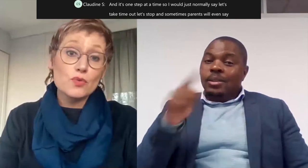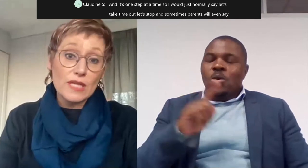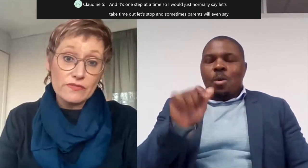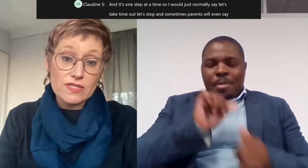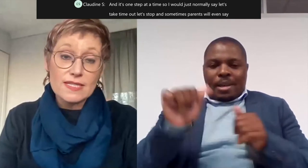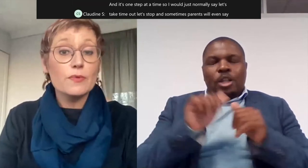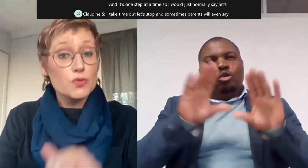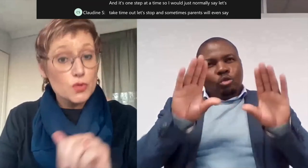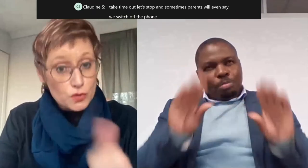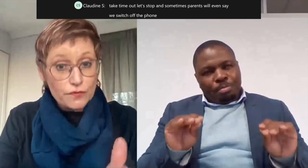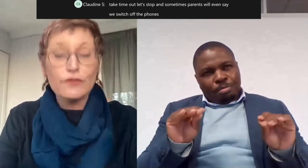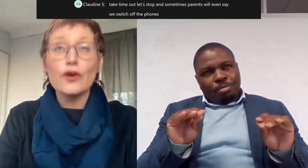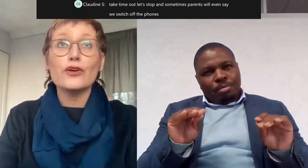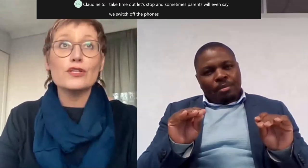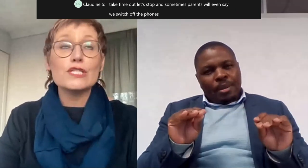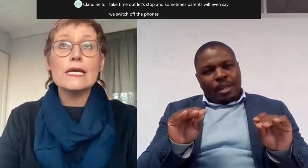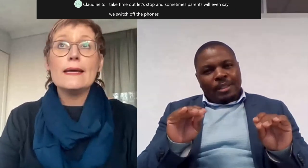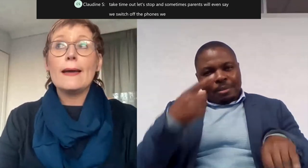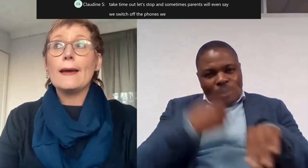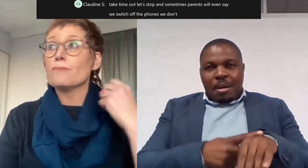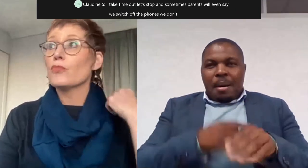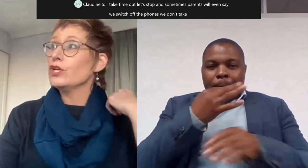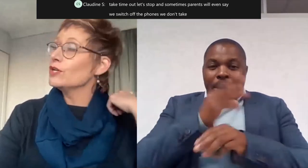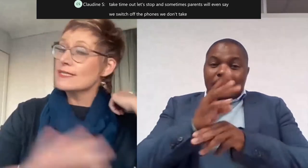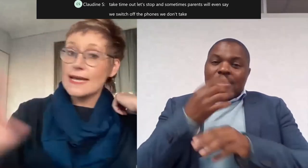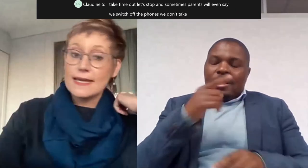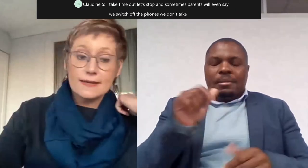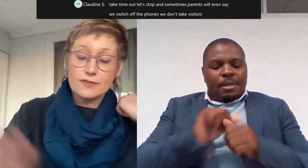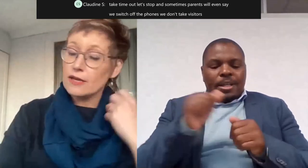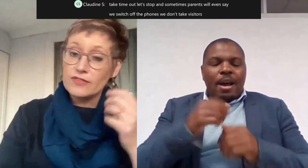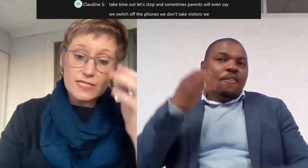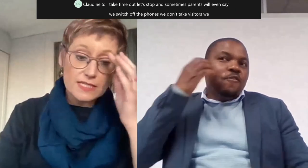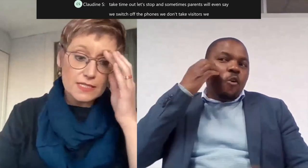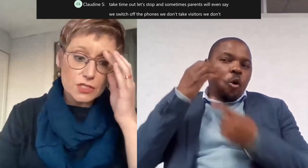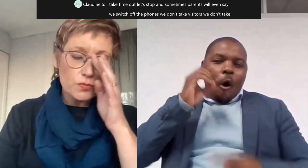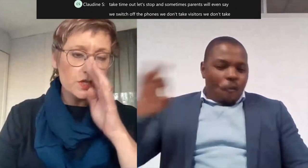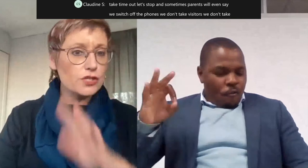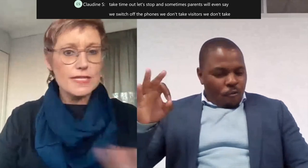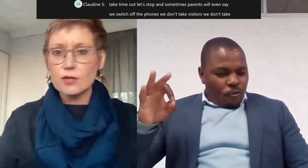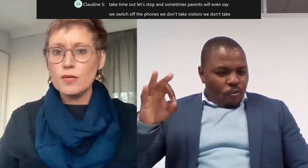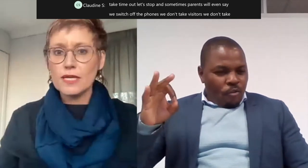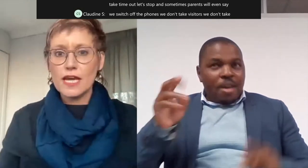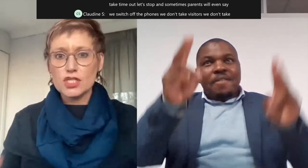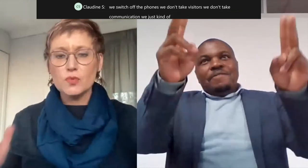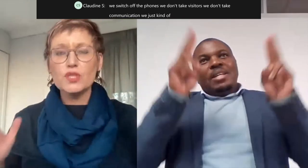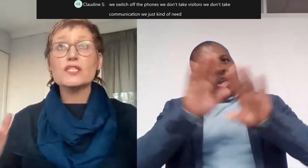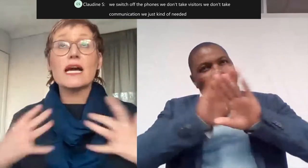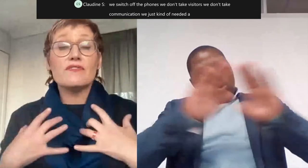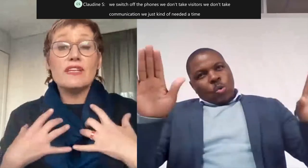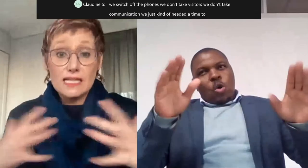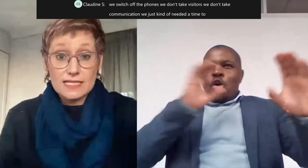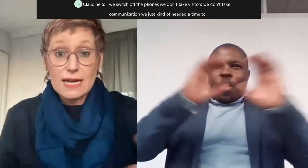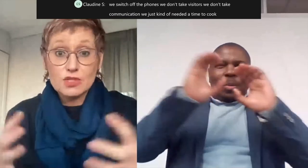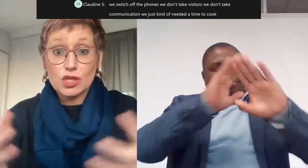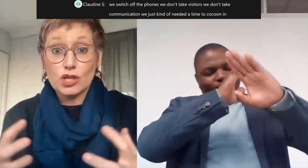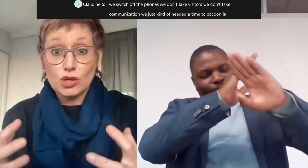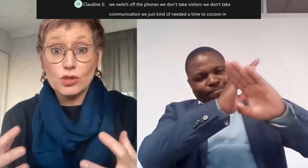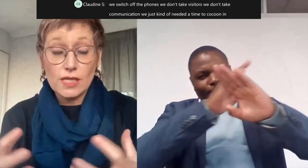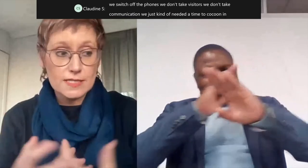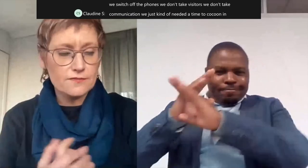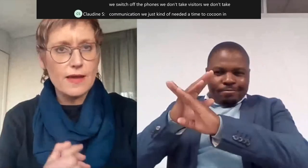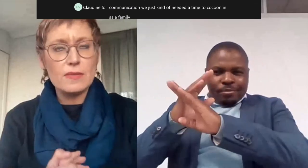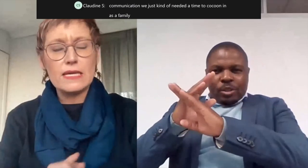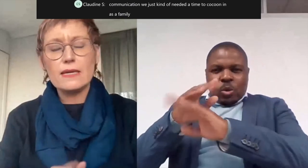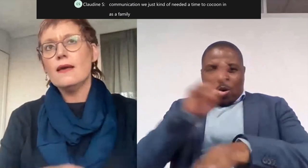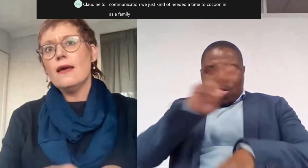sometimes parents will even say, we switch off the phones, we don't take visitors, we don't take communication. We just kind of needed a time to